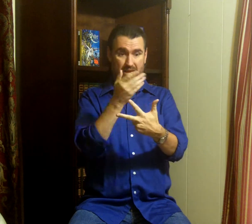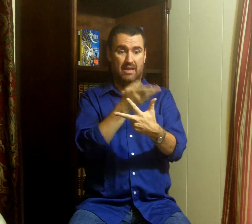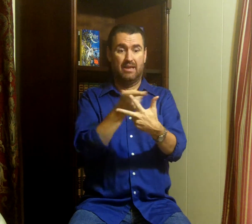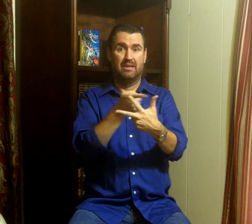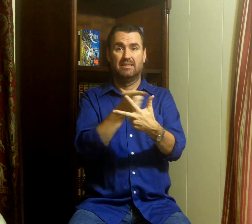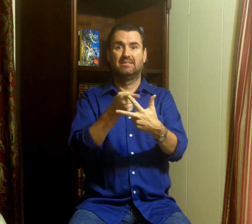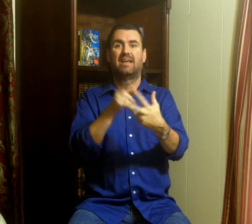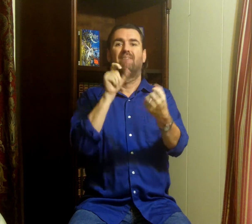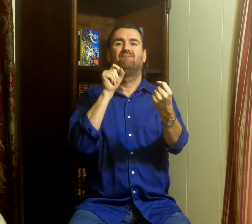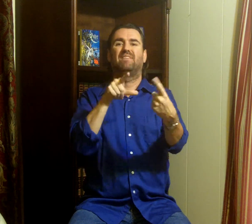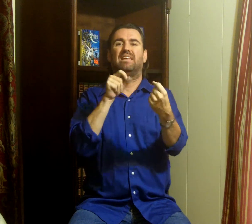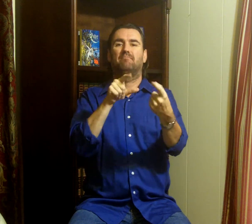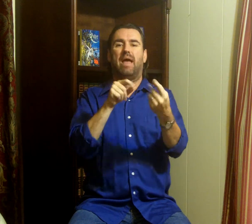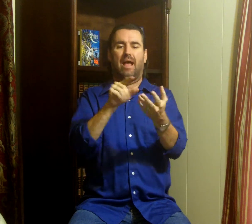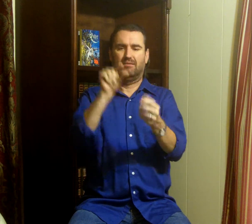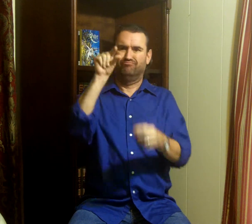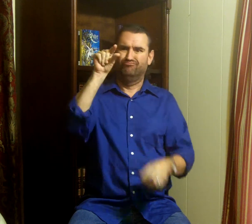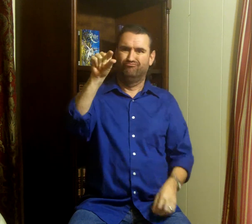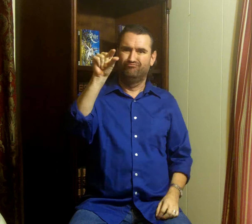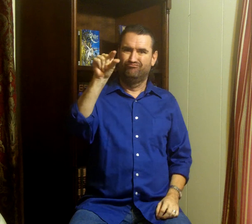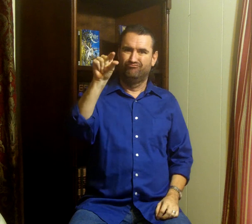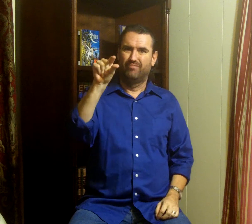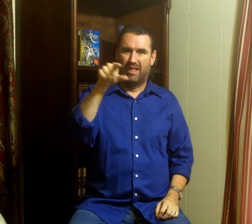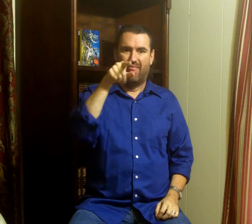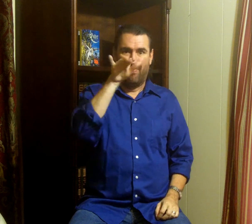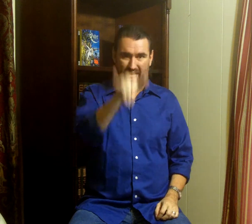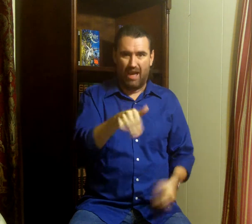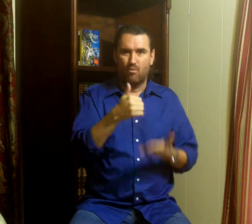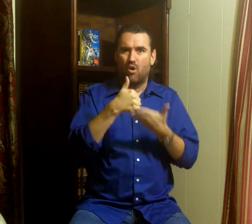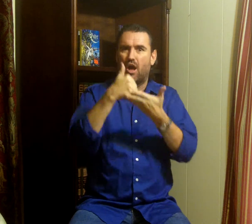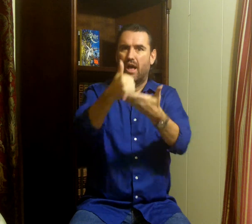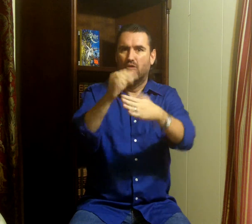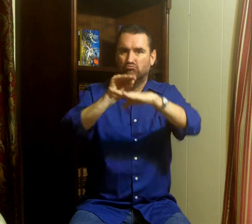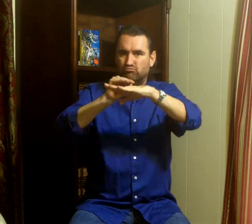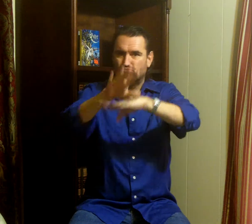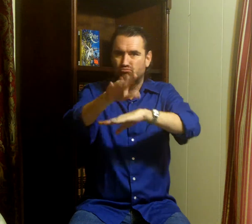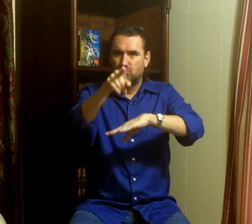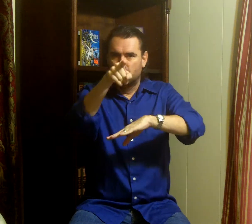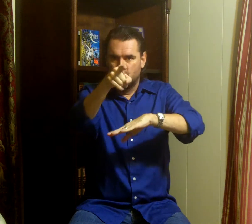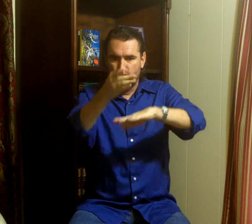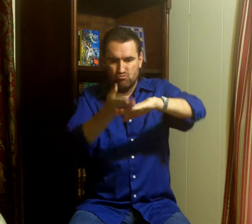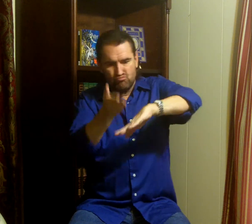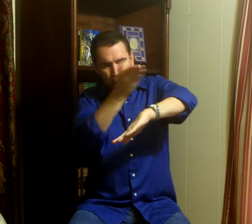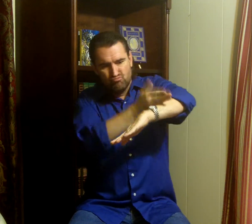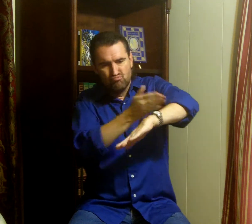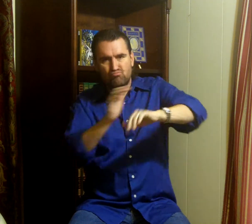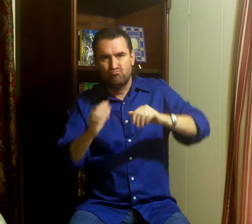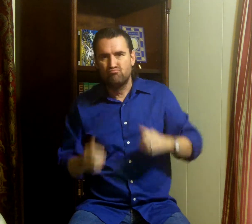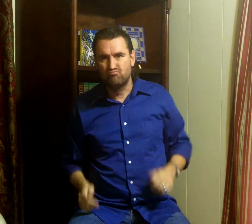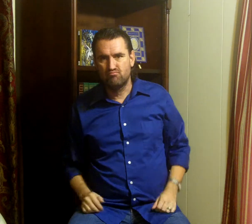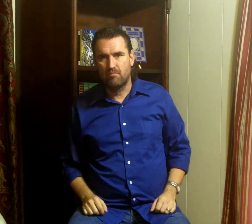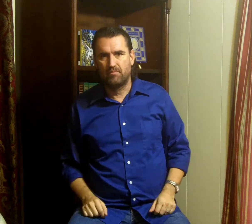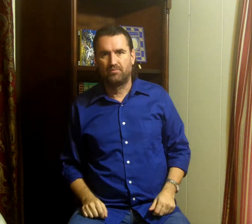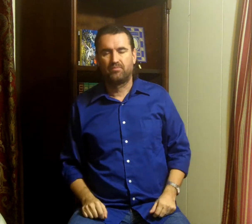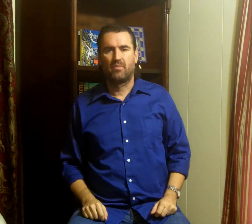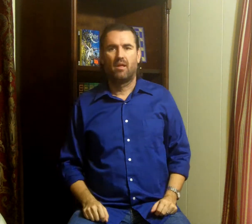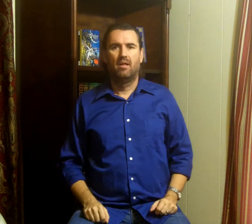okay. So ESSE has two portions of their test. They have an expressive portion where you listen to a